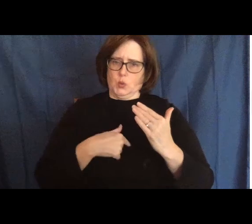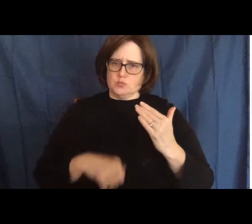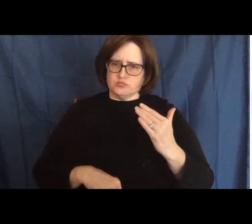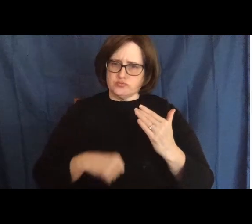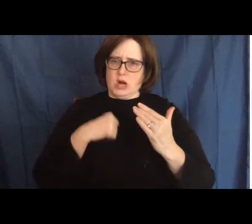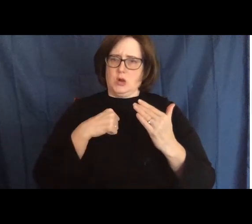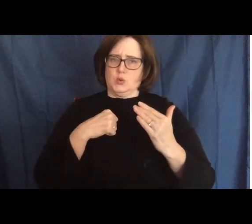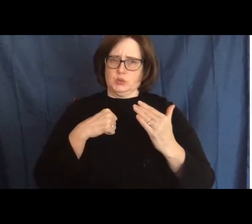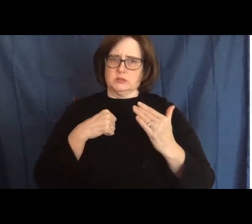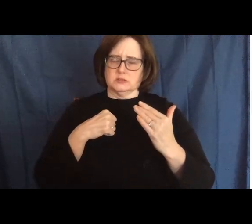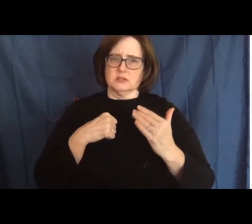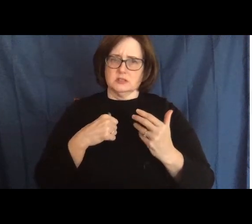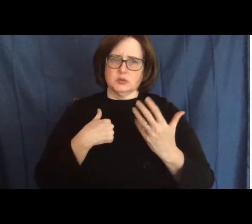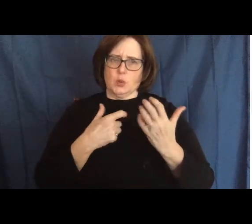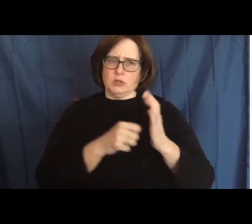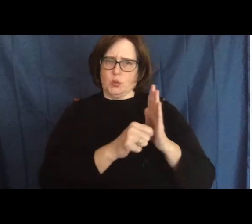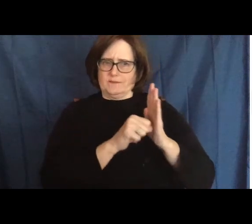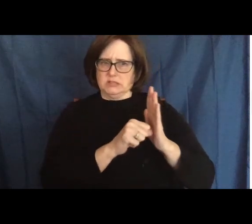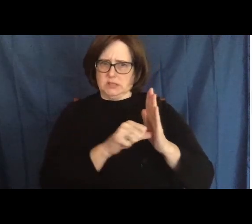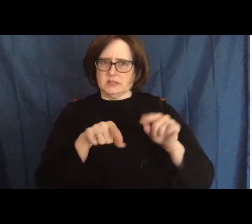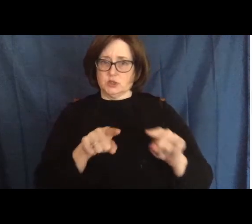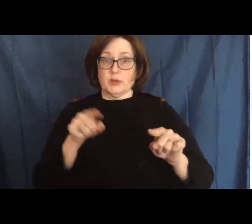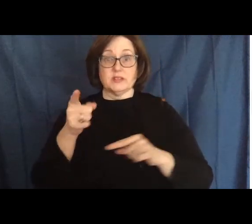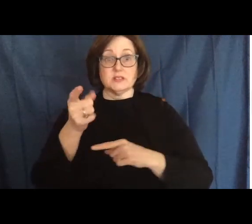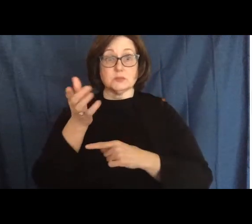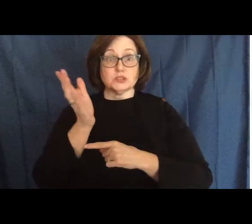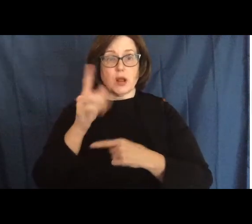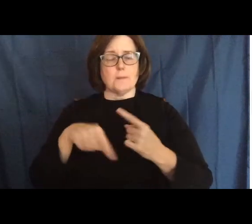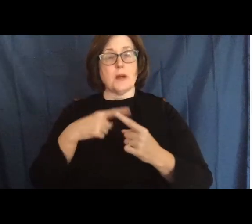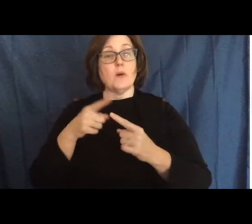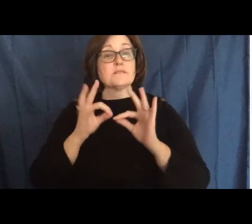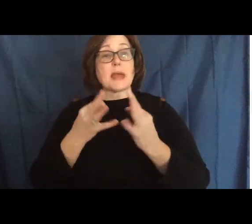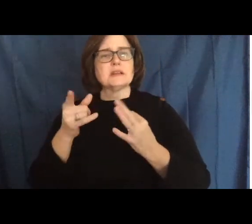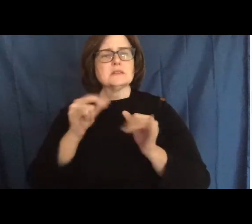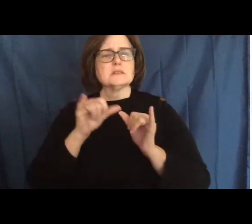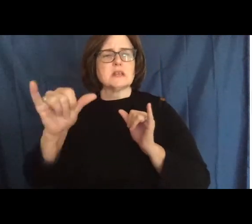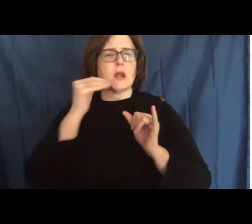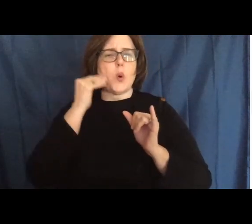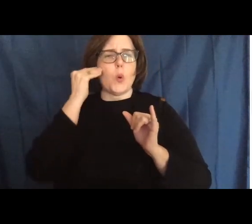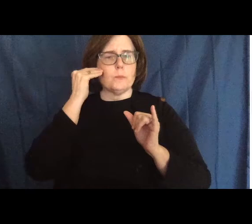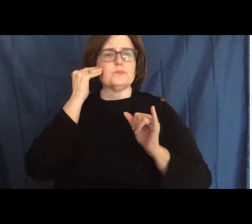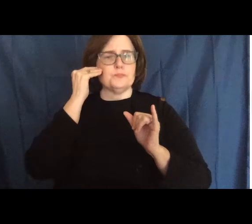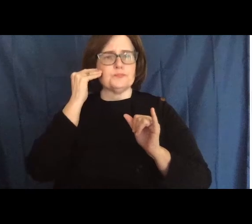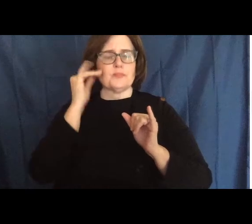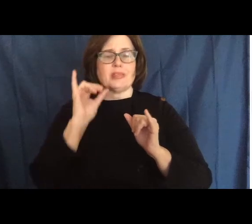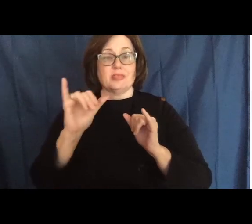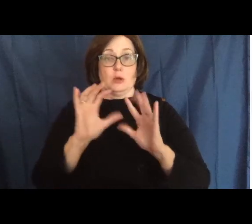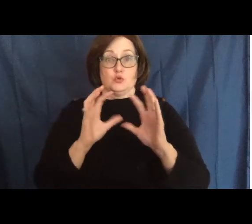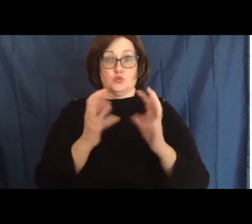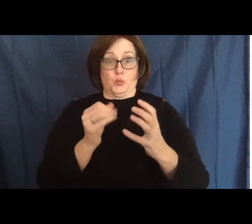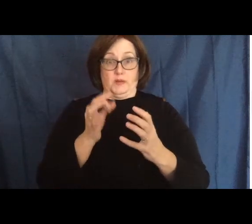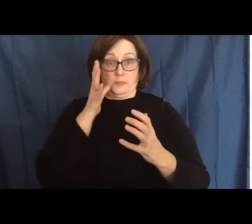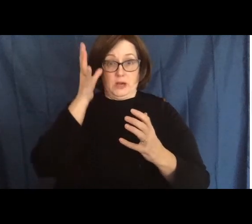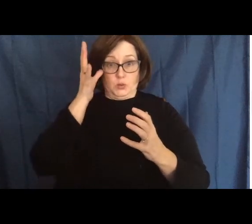highlight in my presentation today is the Stay-at-Home Family Challenge. Here we engage 28 parenting groups through